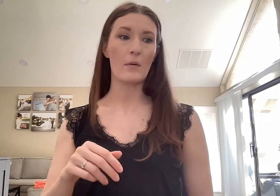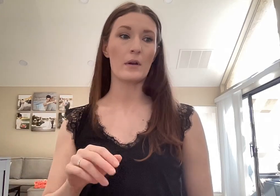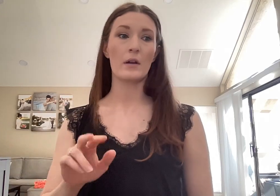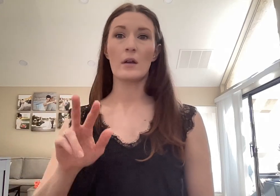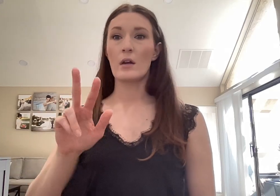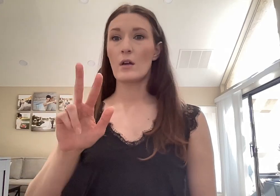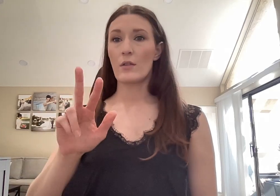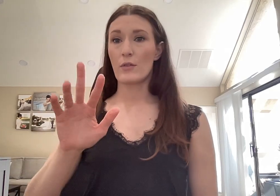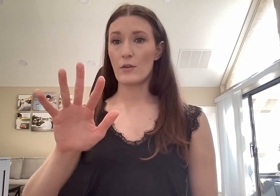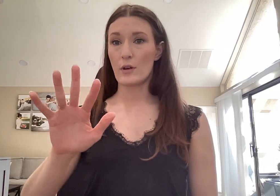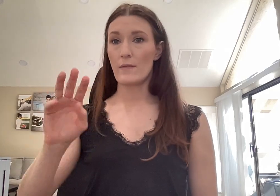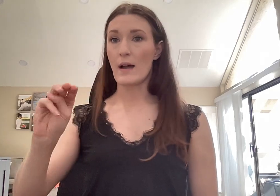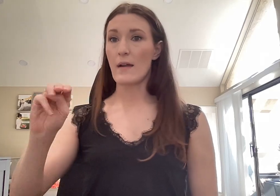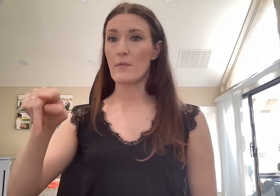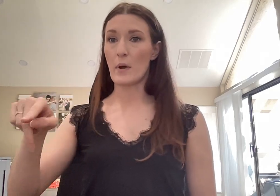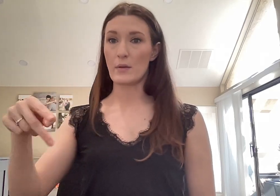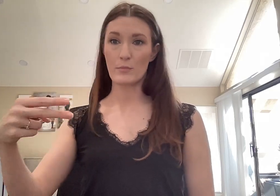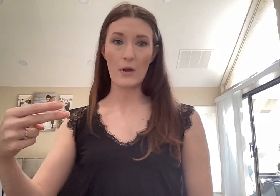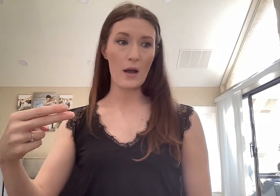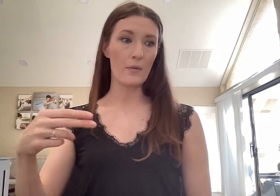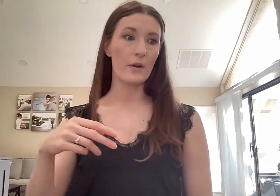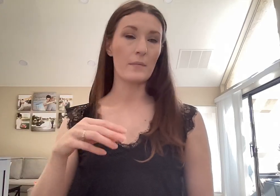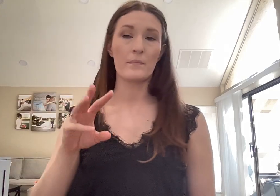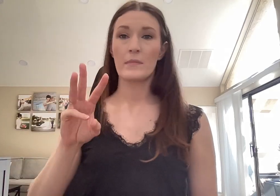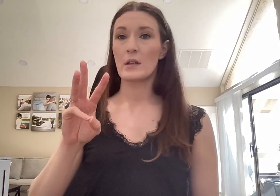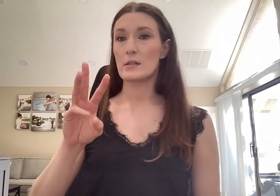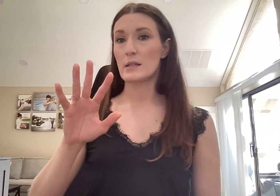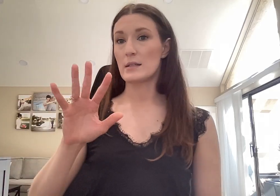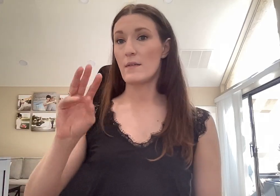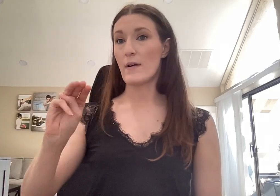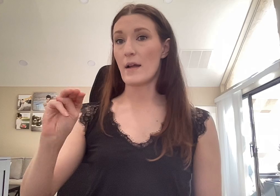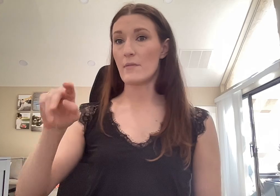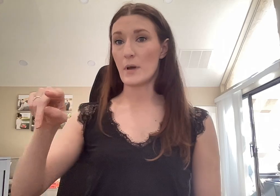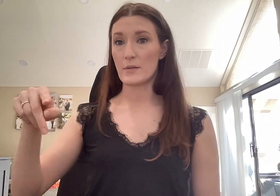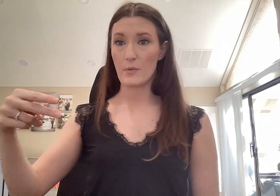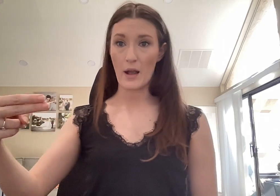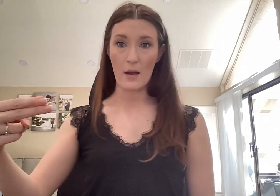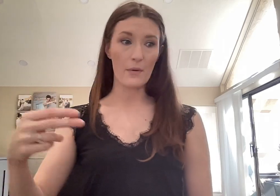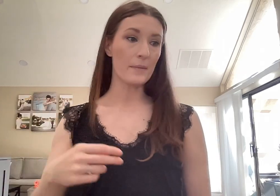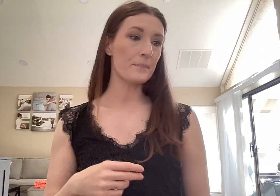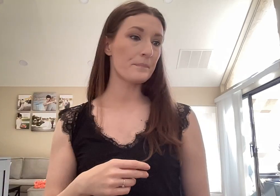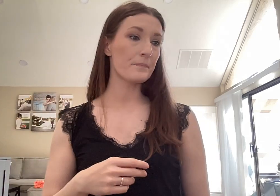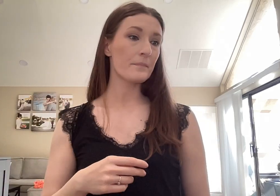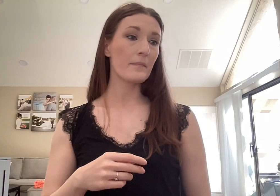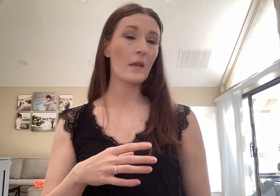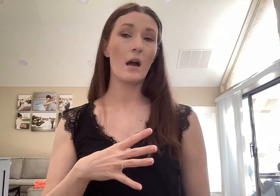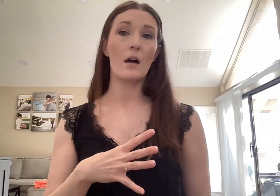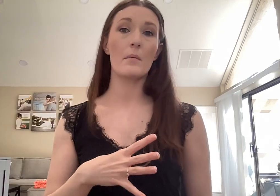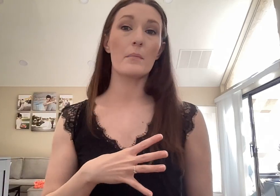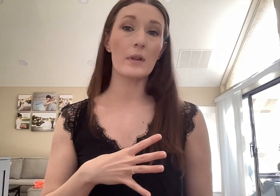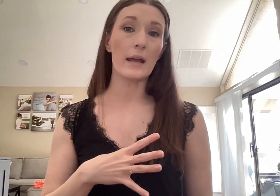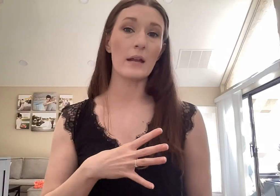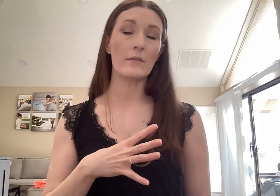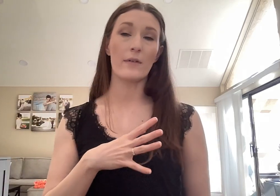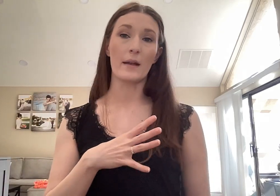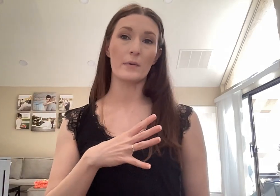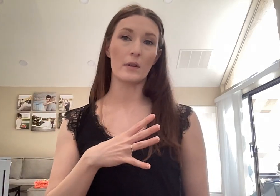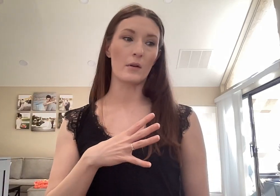hour, 35 miles per hour, 65 miles per hour. Polite, fine with a little